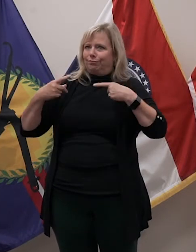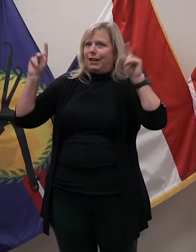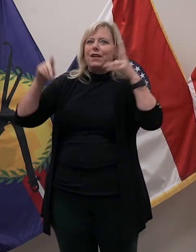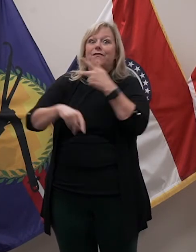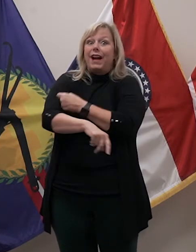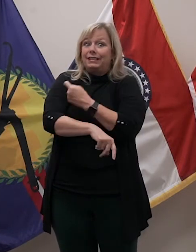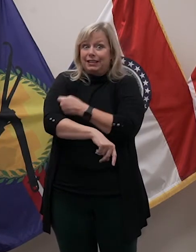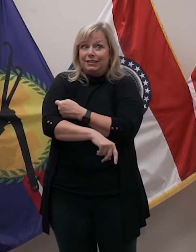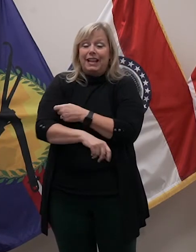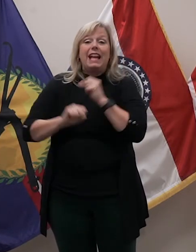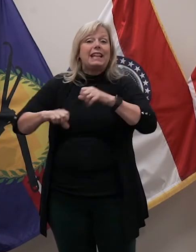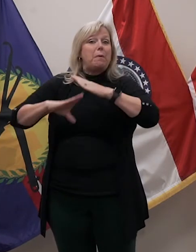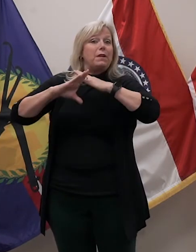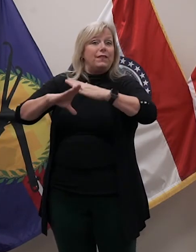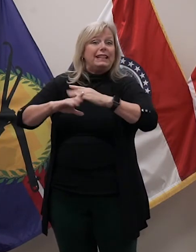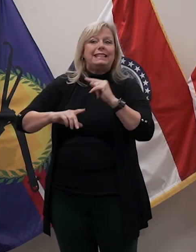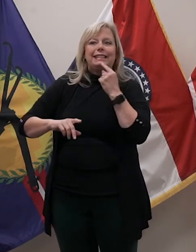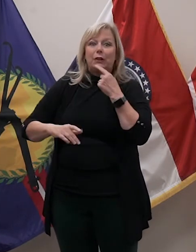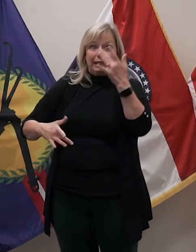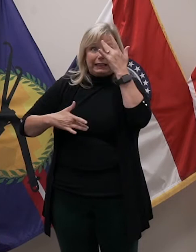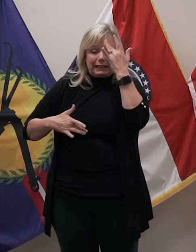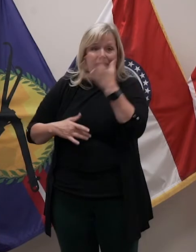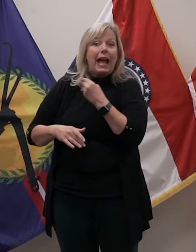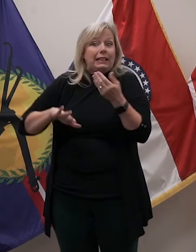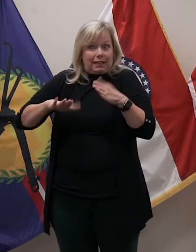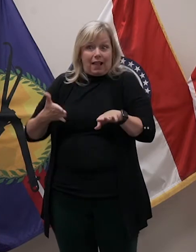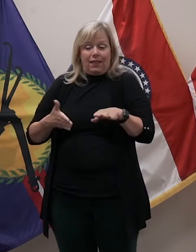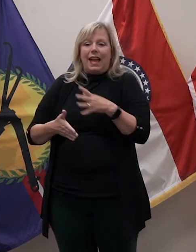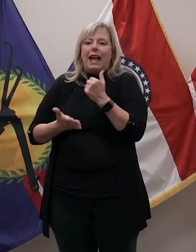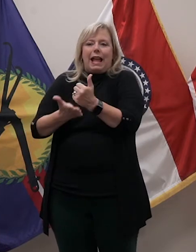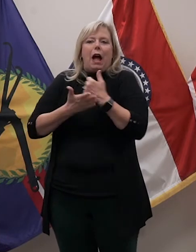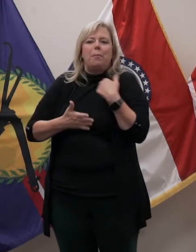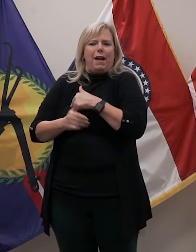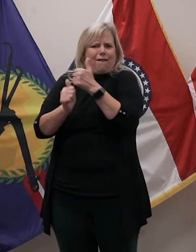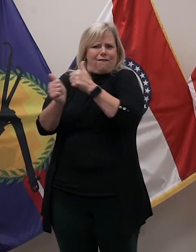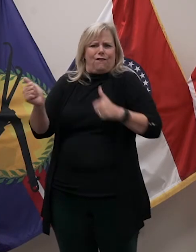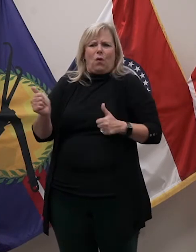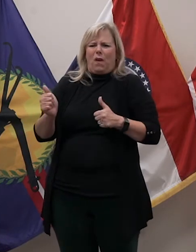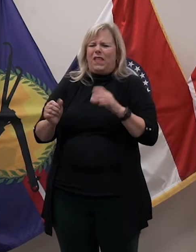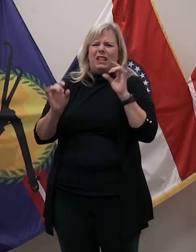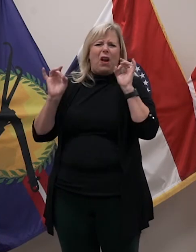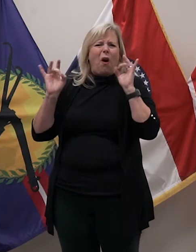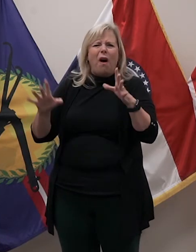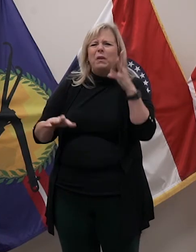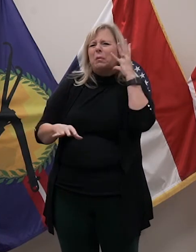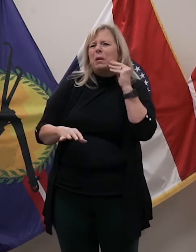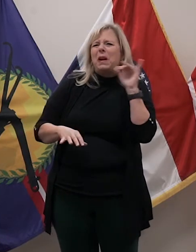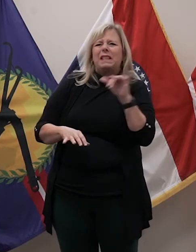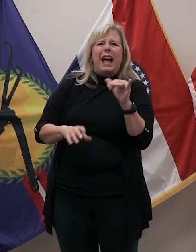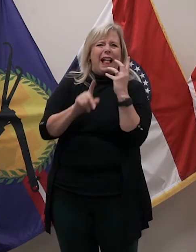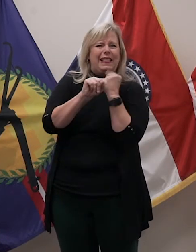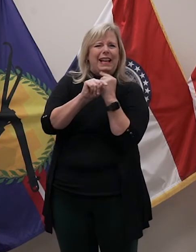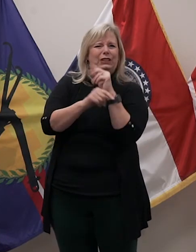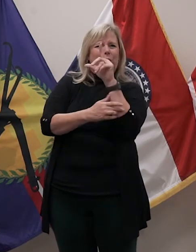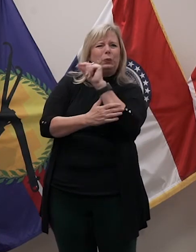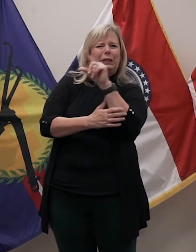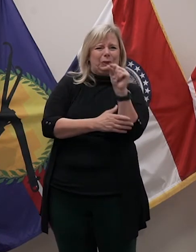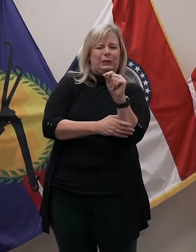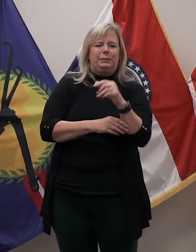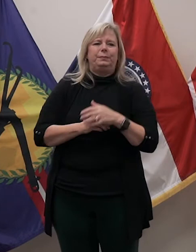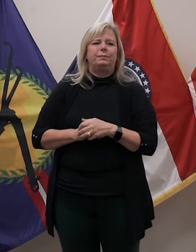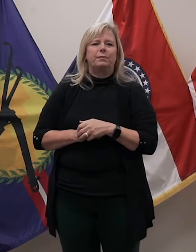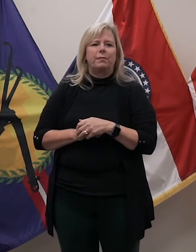in hand that can prevent serious illness and death and help us avoid the dark moments that we experienced during most of